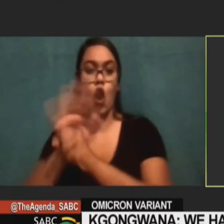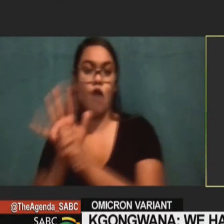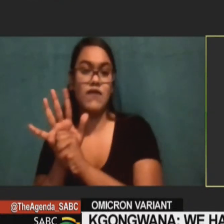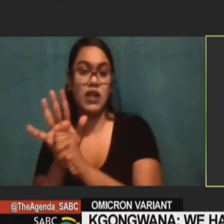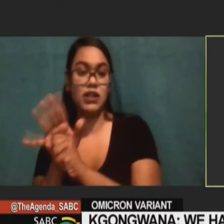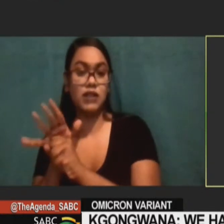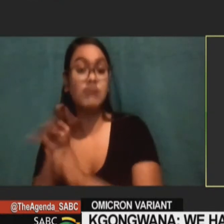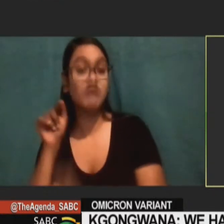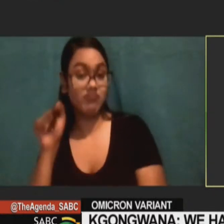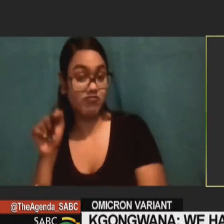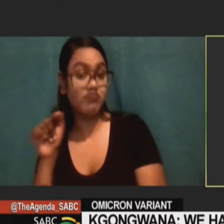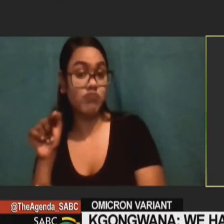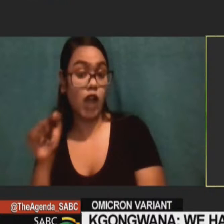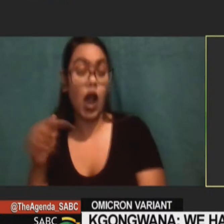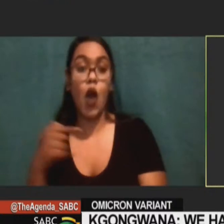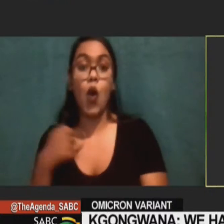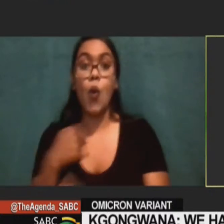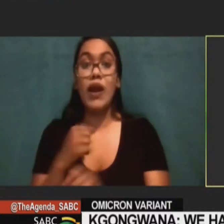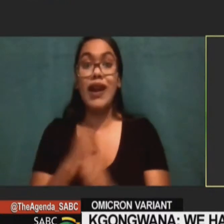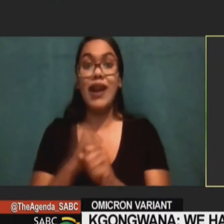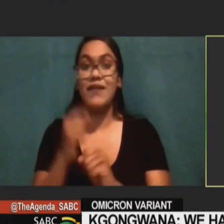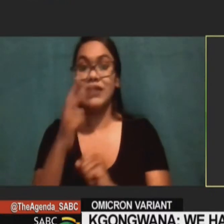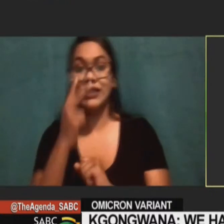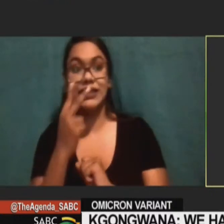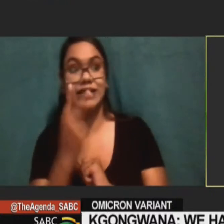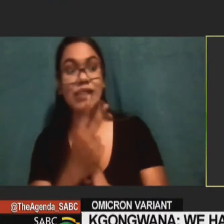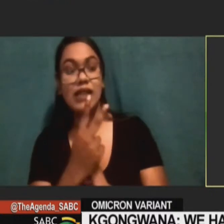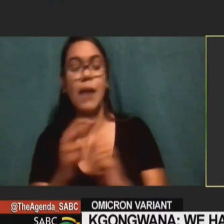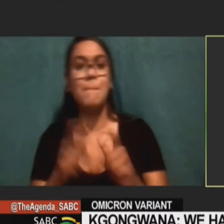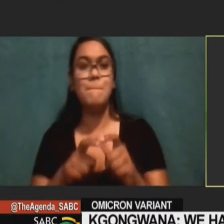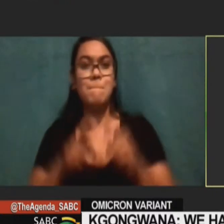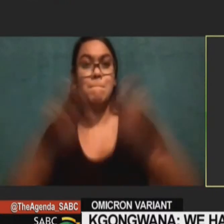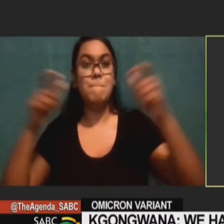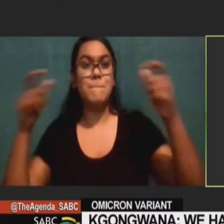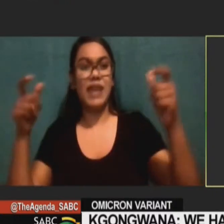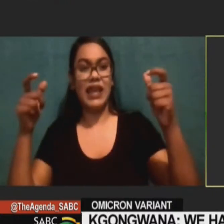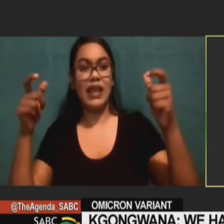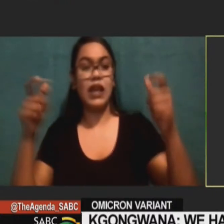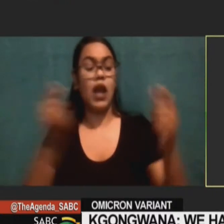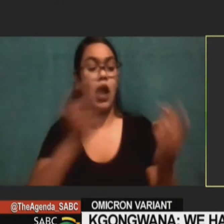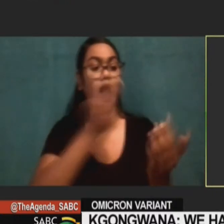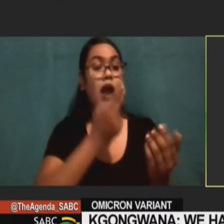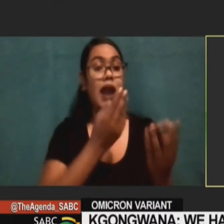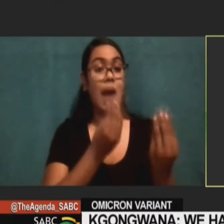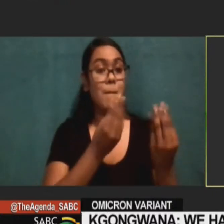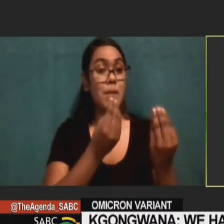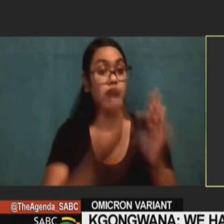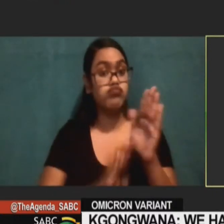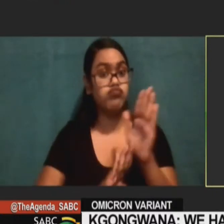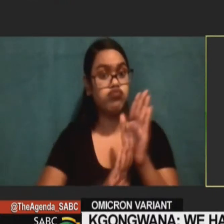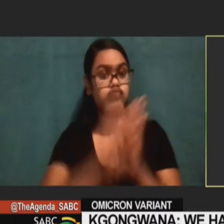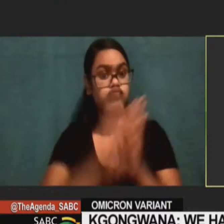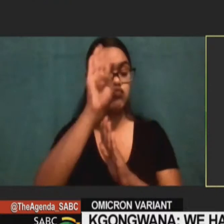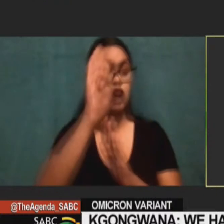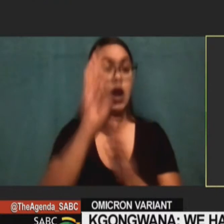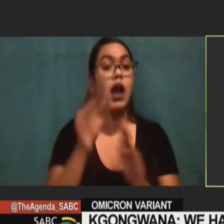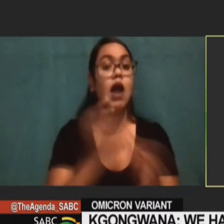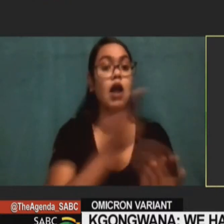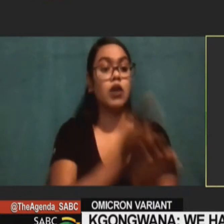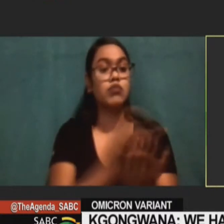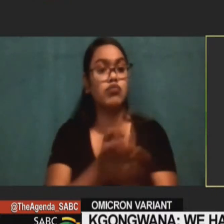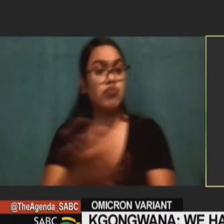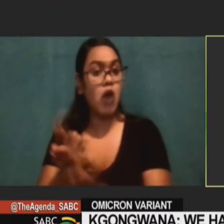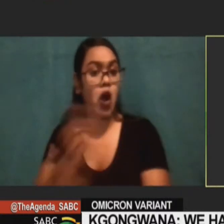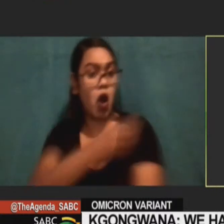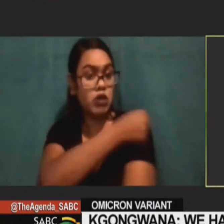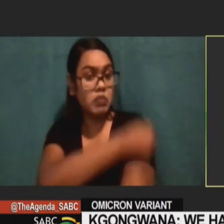haven't seen a vast and a big increase in hospital cases or in pulmonary complications. But again, I think this is really